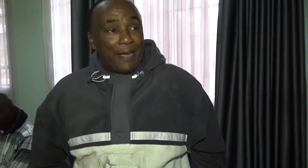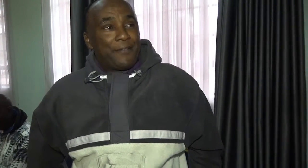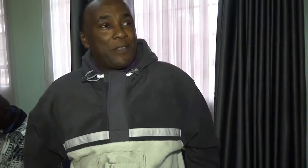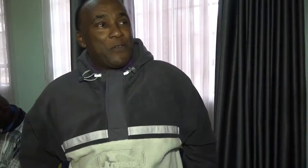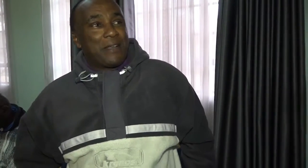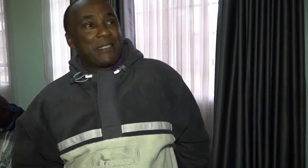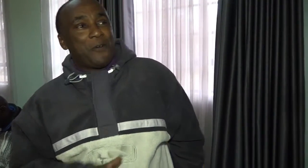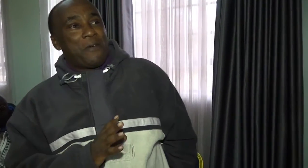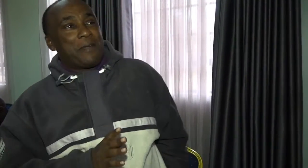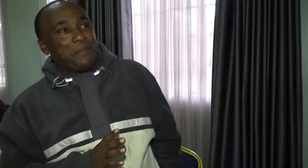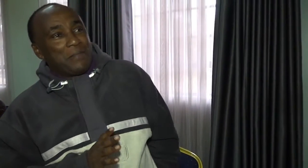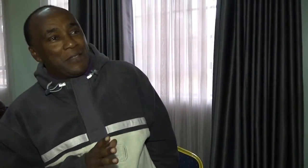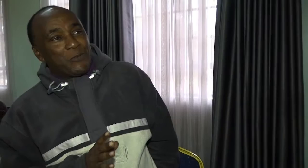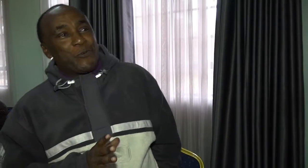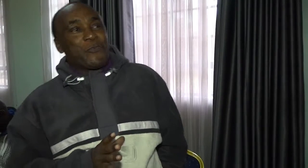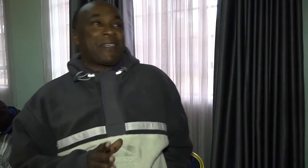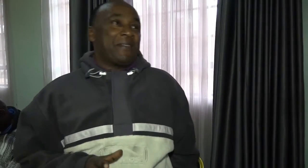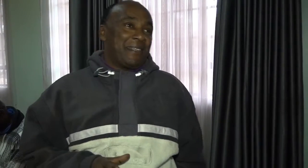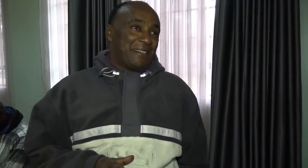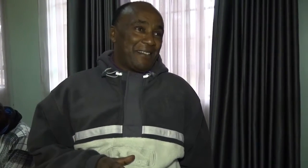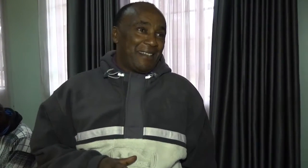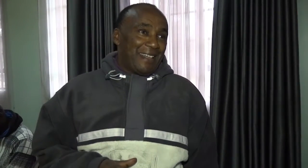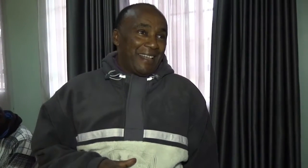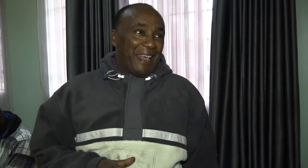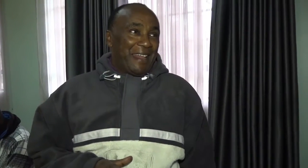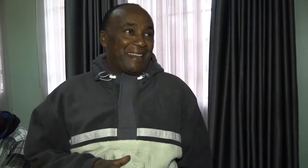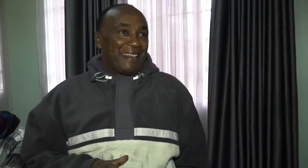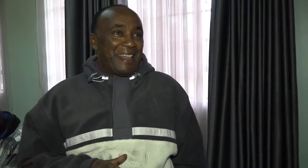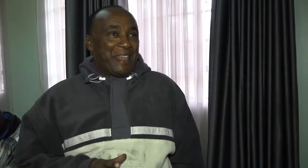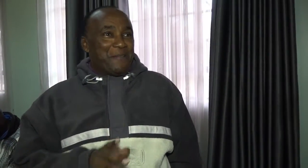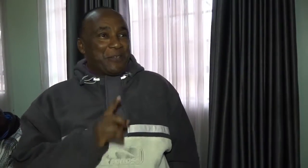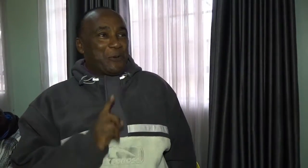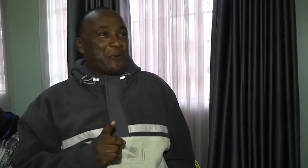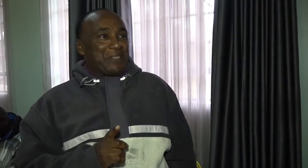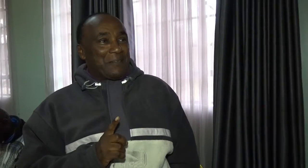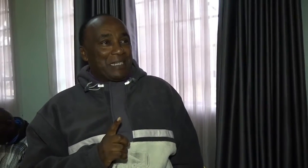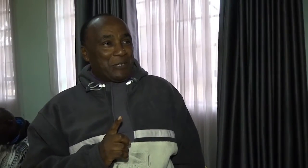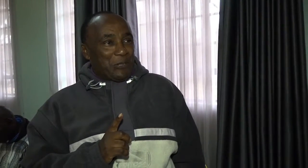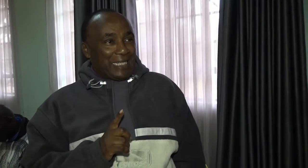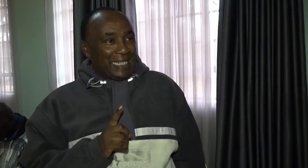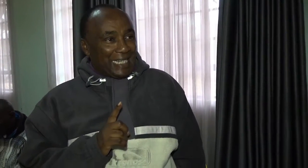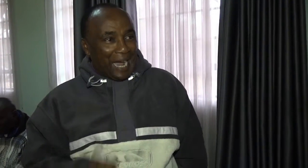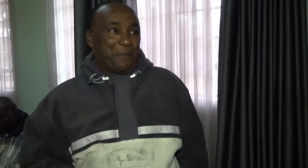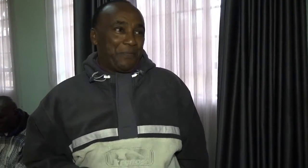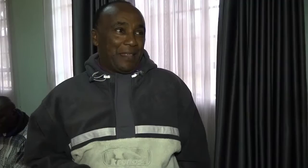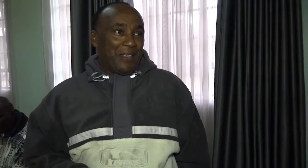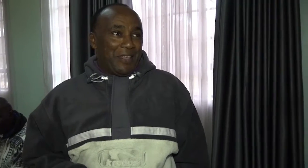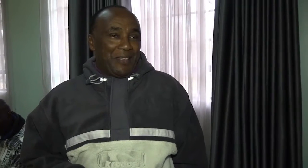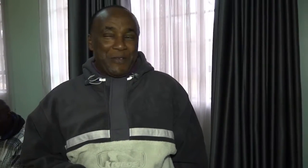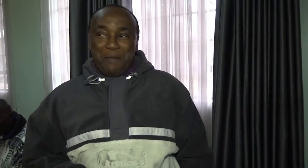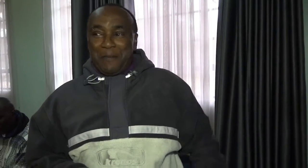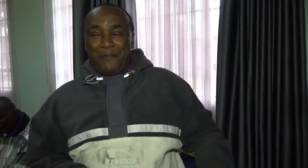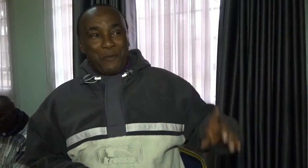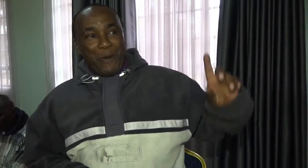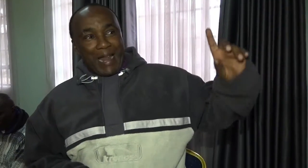Luckily enough, the university offered me the tuk-tuk services. And if the tuk-tuk service didn't come,